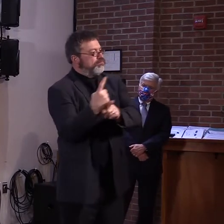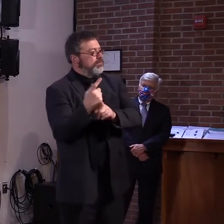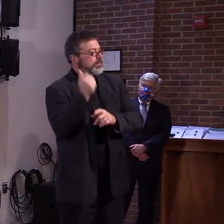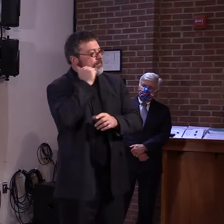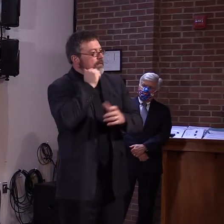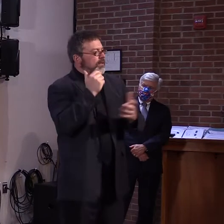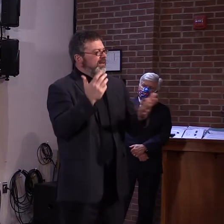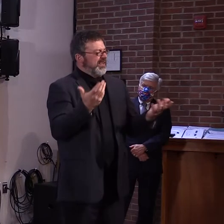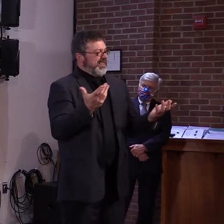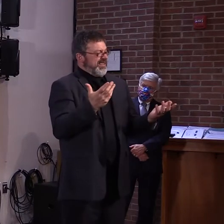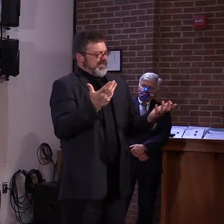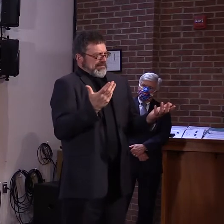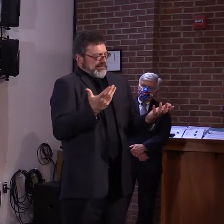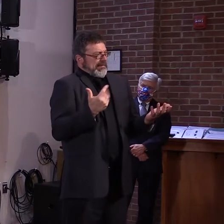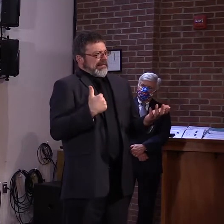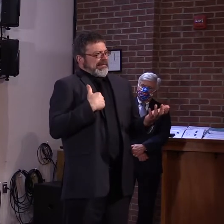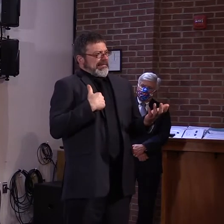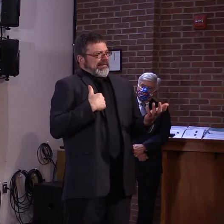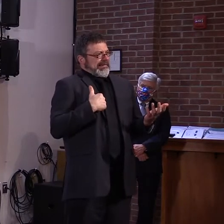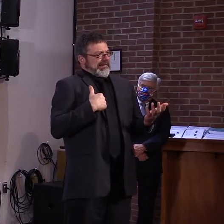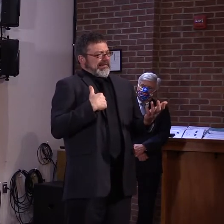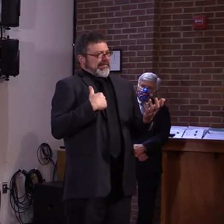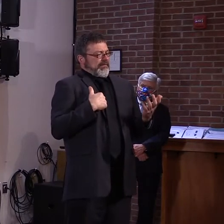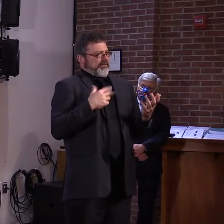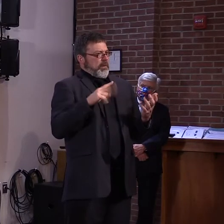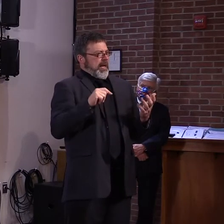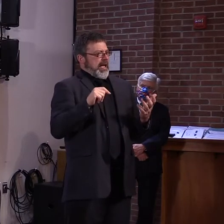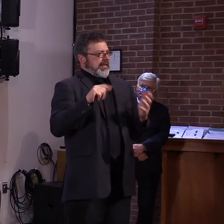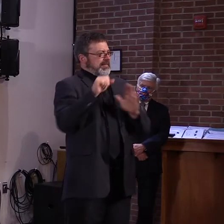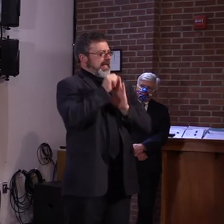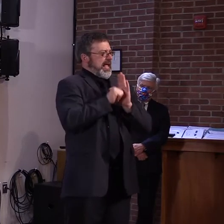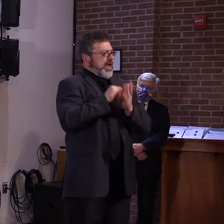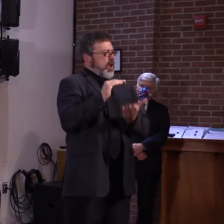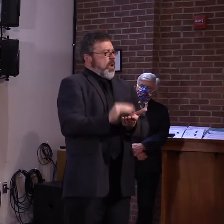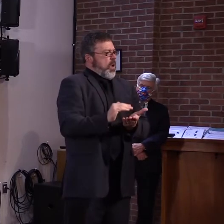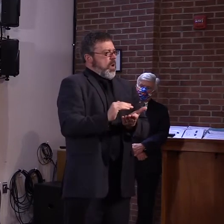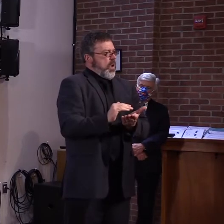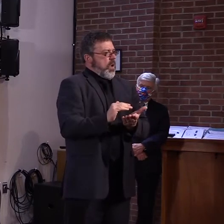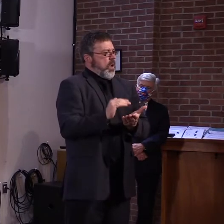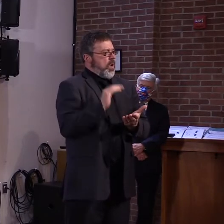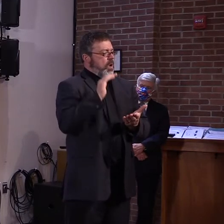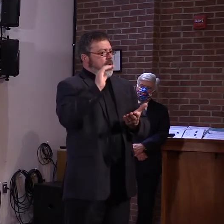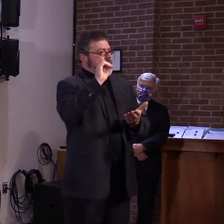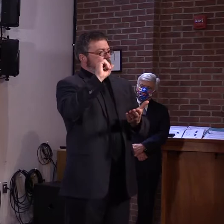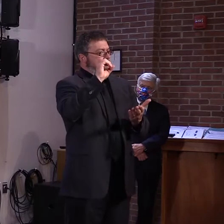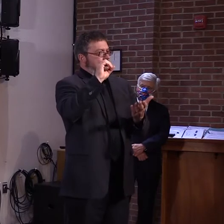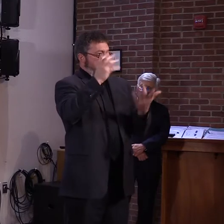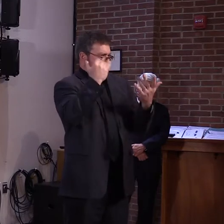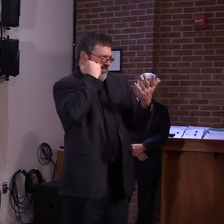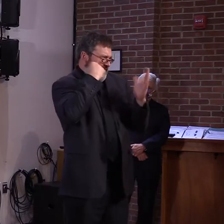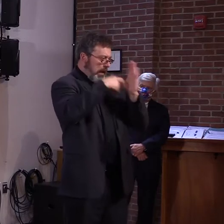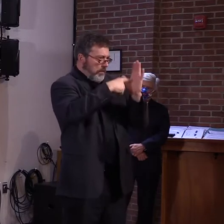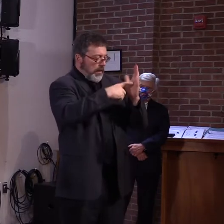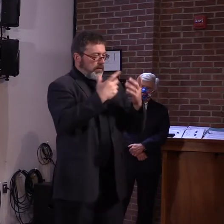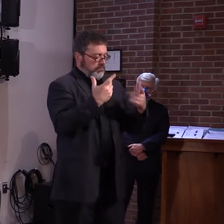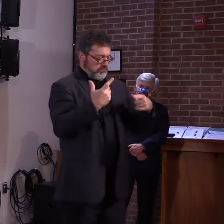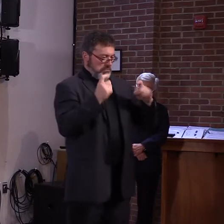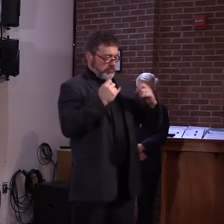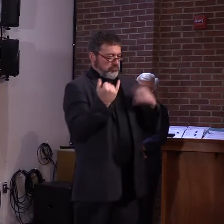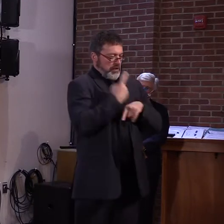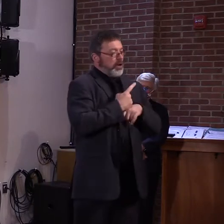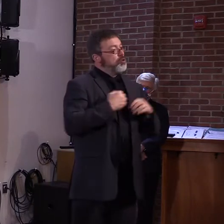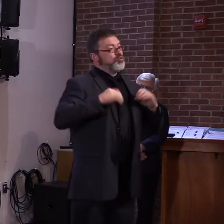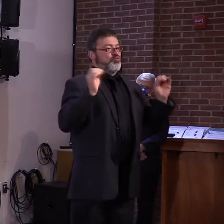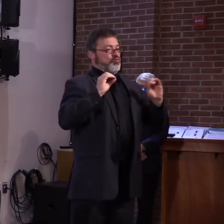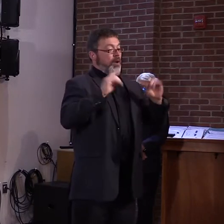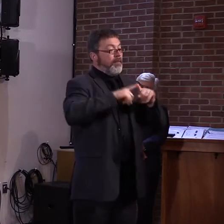depending on what day you test them, they could be positive or negative. So in order to find people, if you're going to just screen